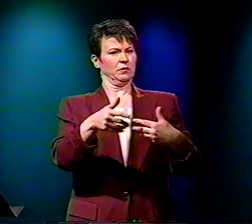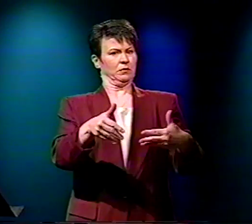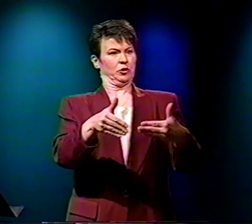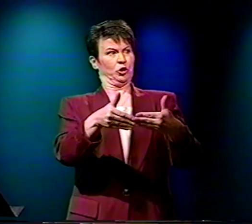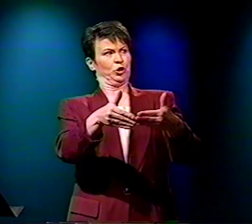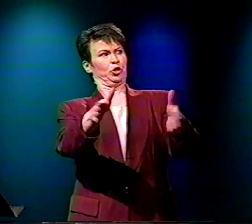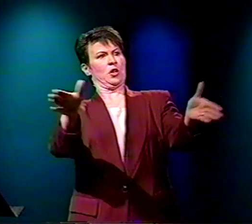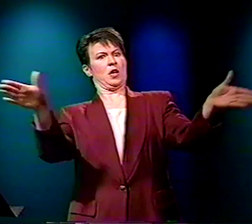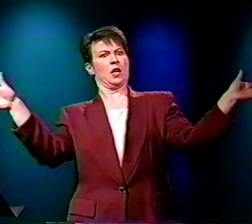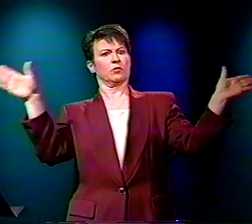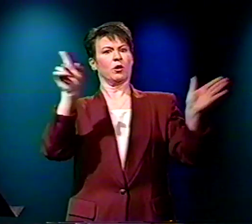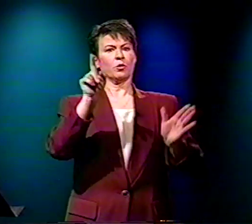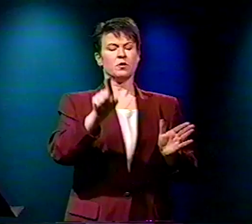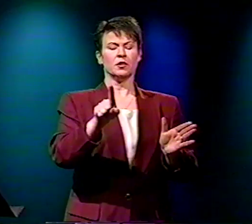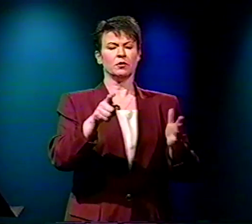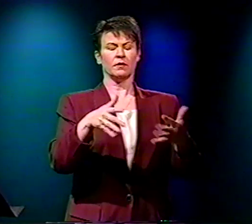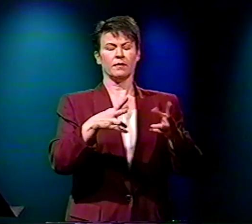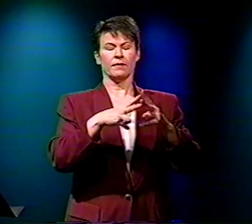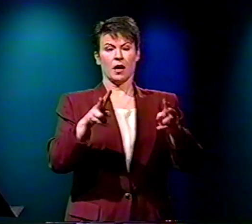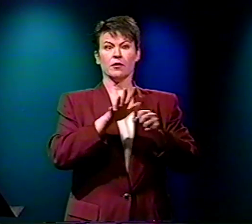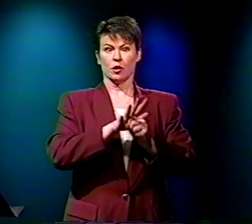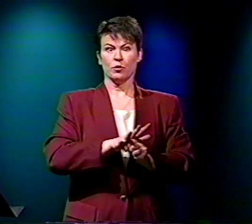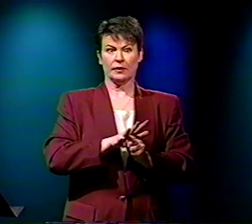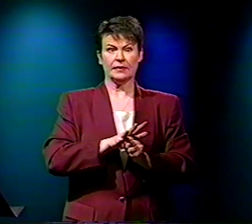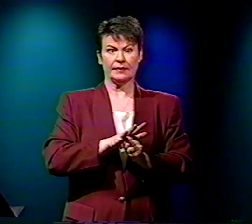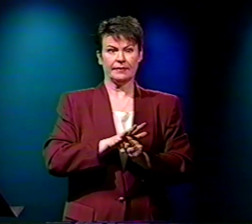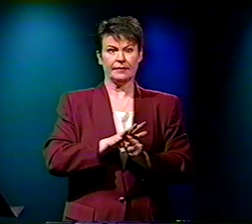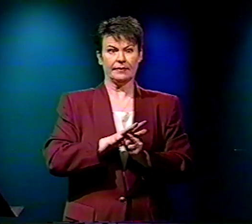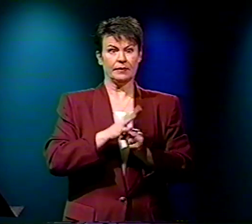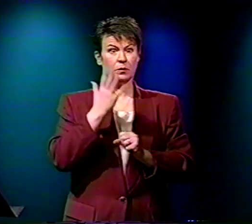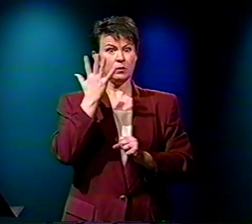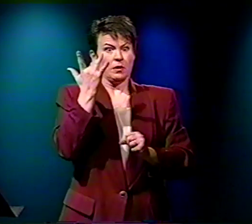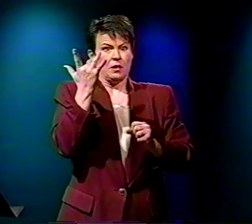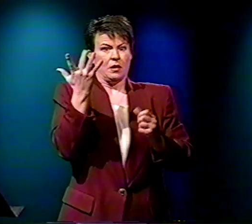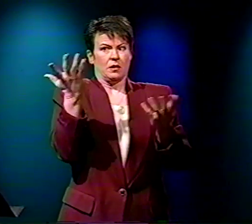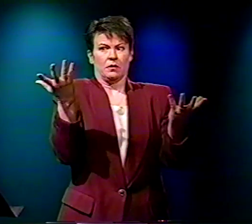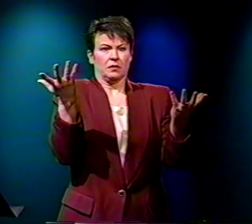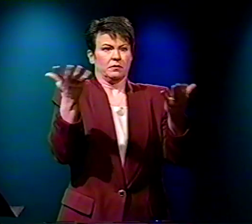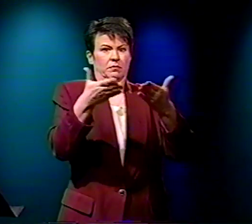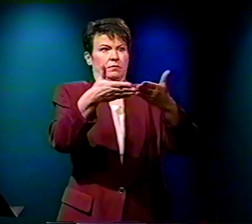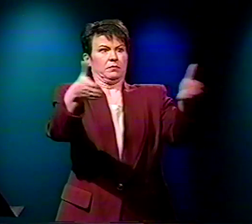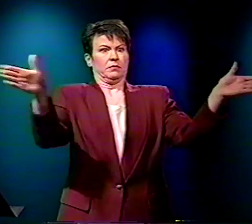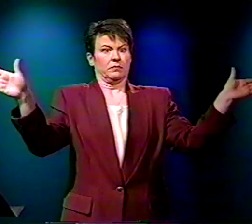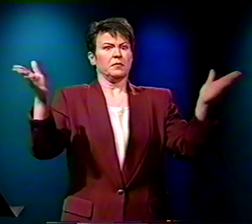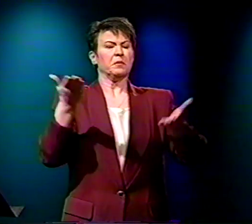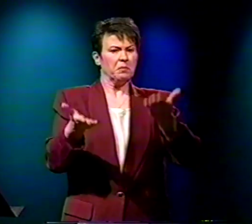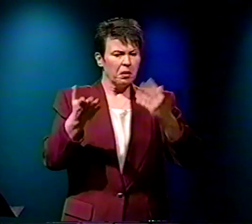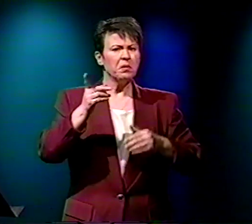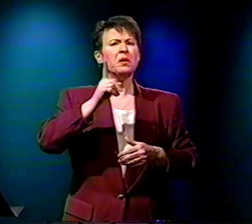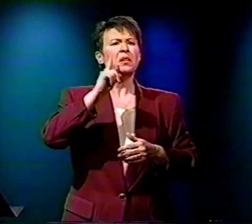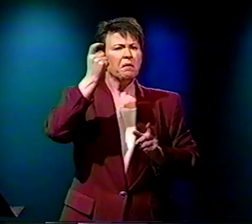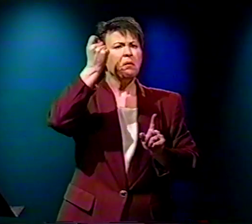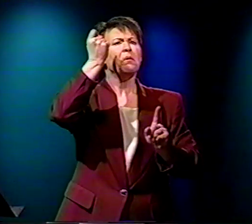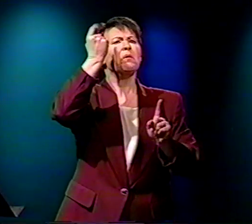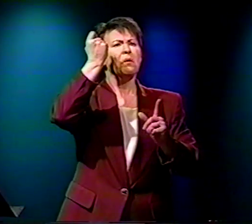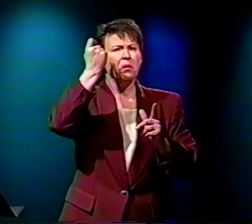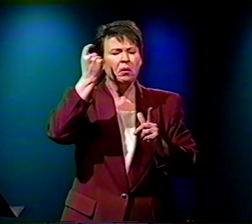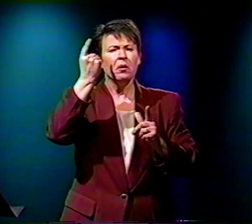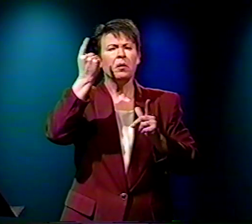of itself, that question is so broad, it becomes an oppressive question. And the reason is because you're asking such a broad question. I